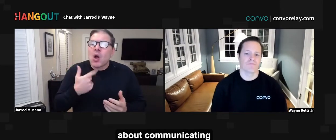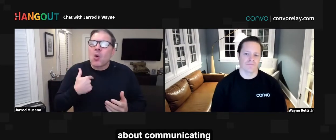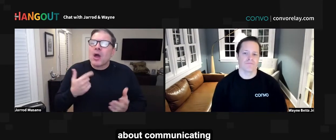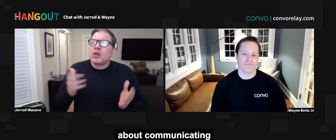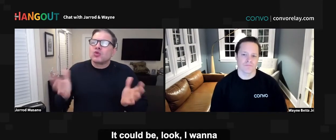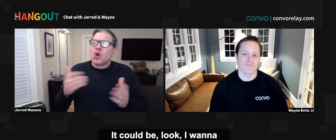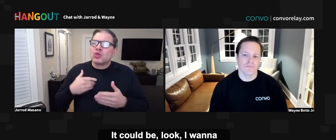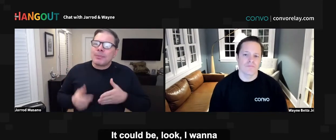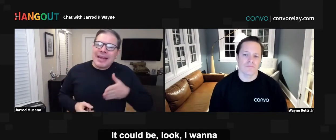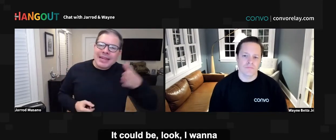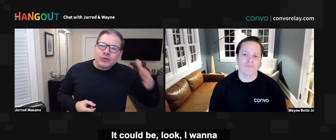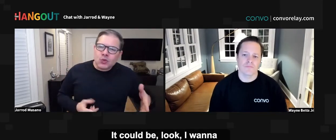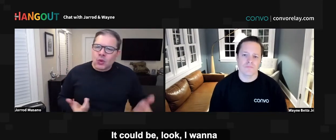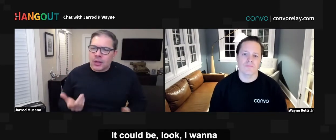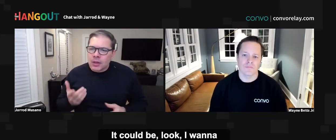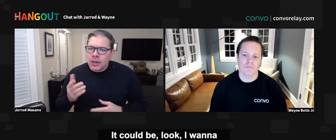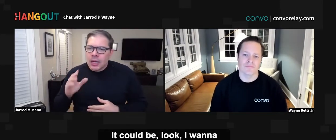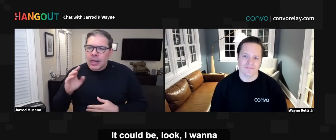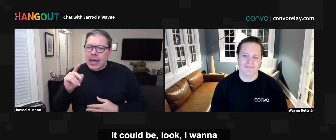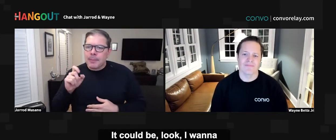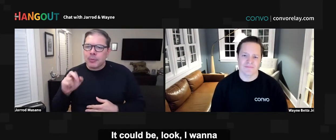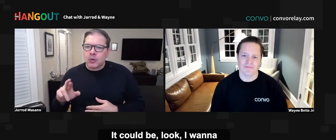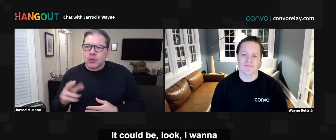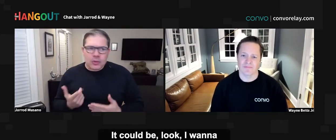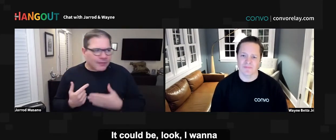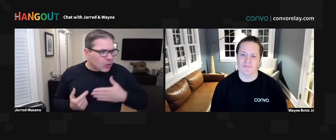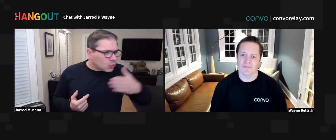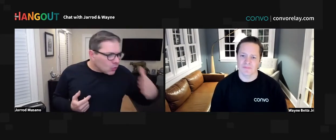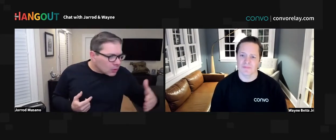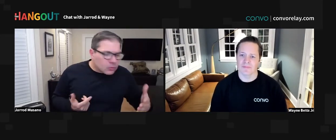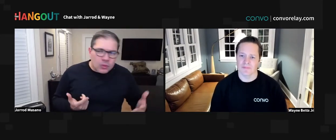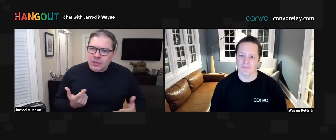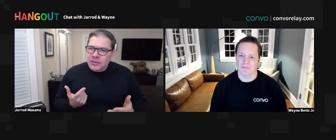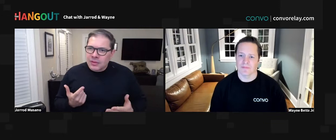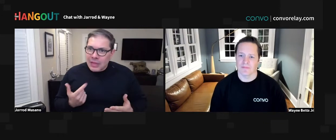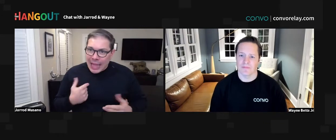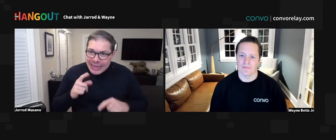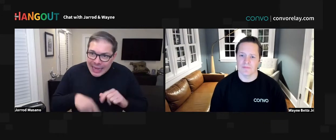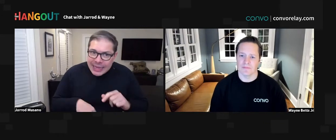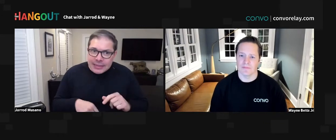in a different way. Could be, look, I want to talk to my next door neighbor.